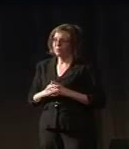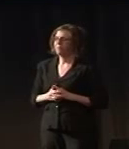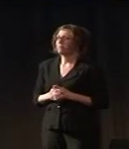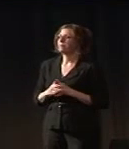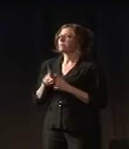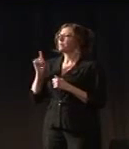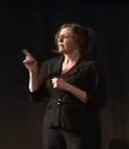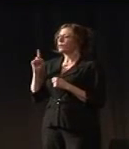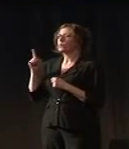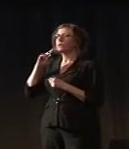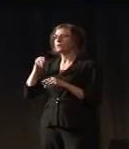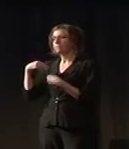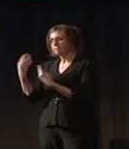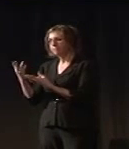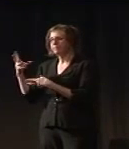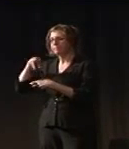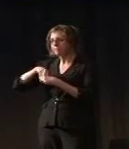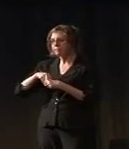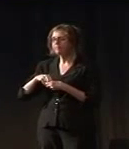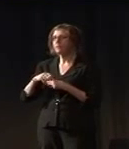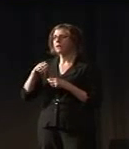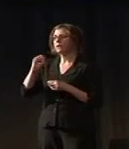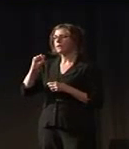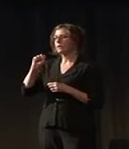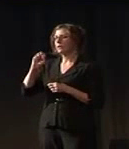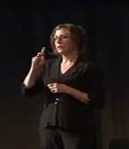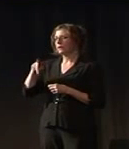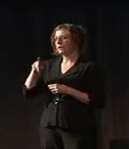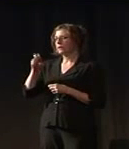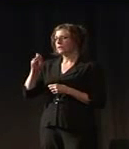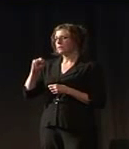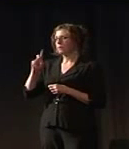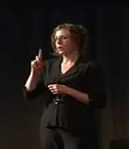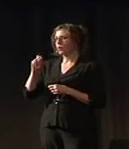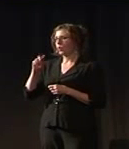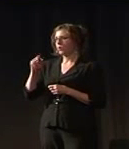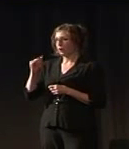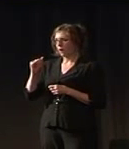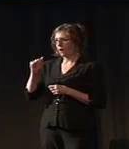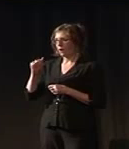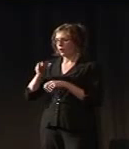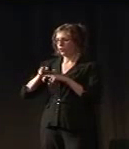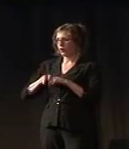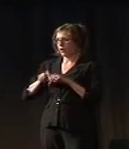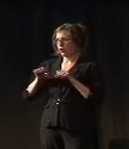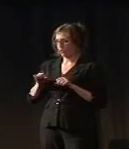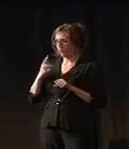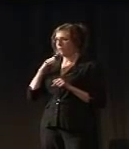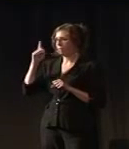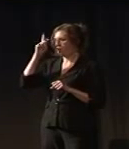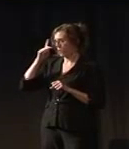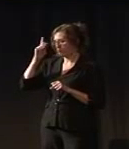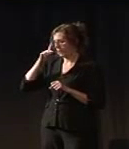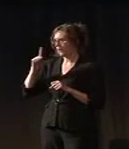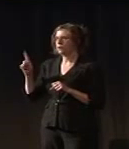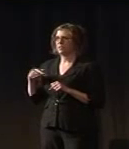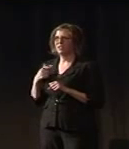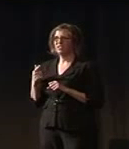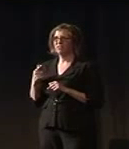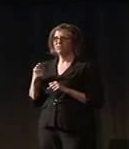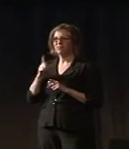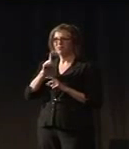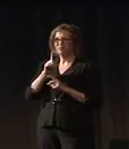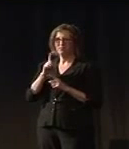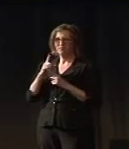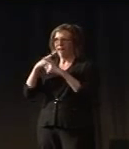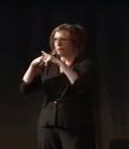the Spinoza Chair in Philosophy at the University of Amsterdam as a very distinguished visiting appointment. So you can see he's moved from one, we might say,